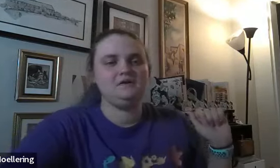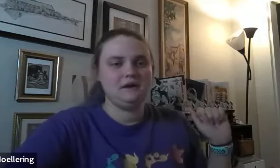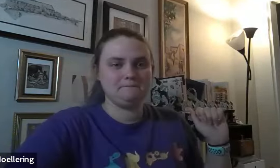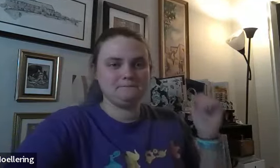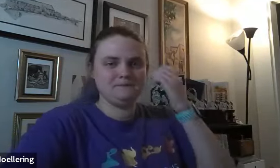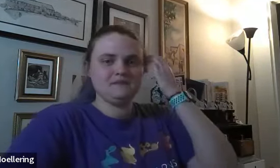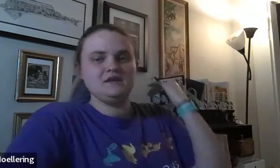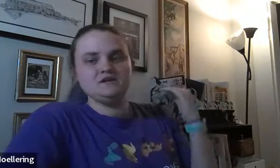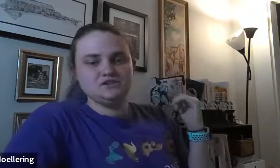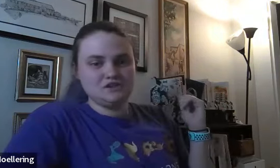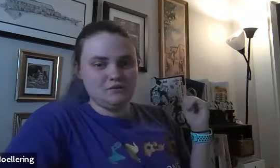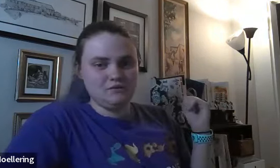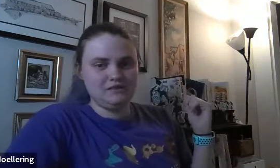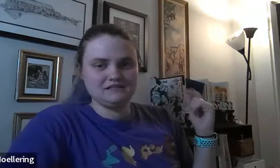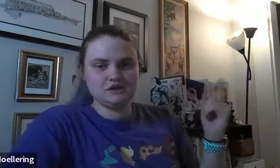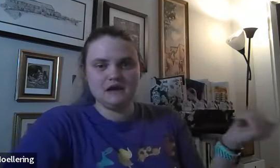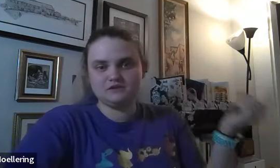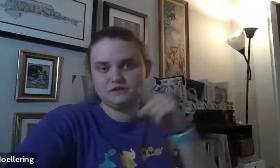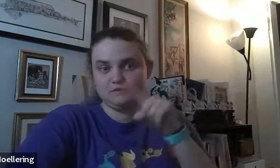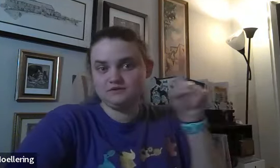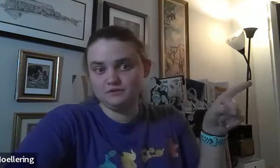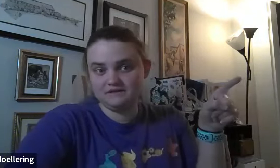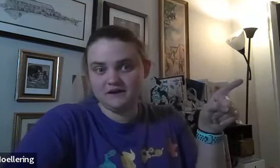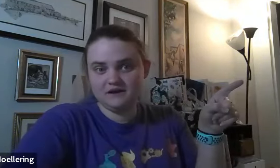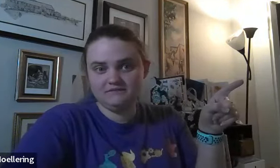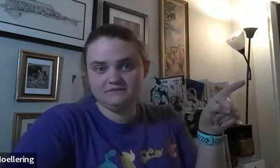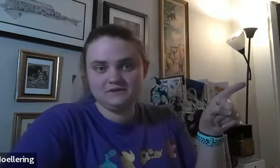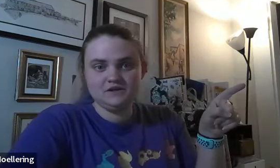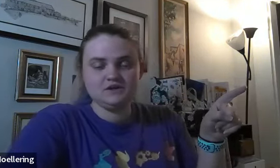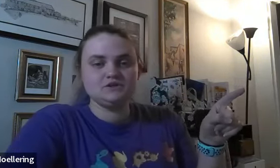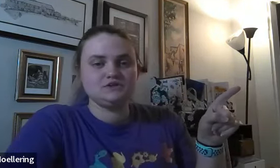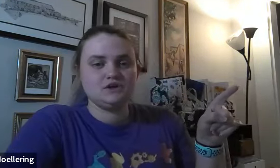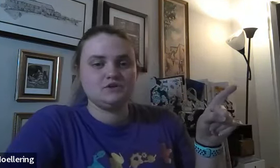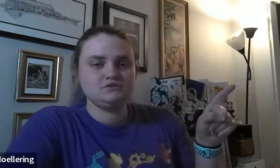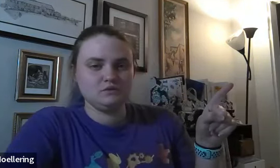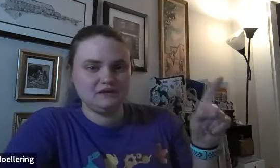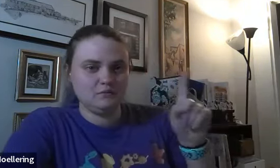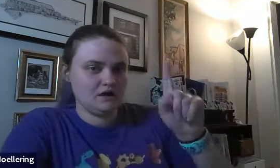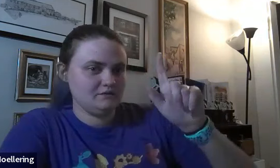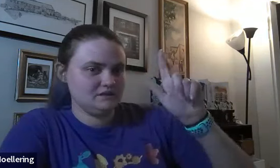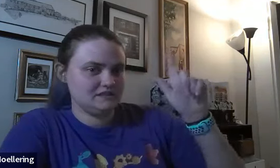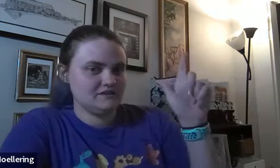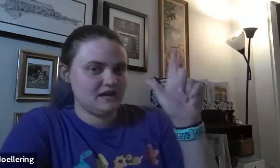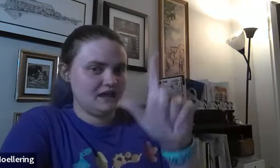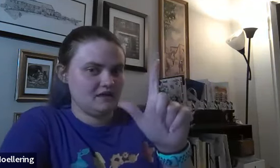Okay. So let's go back 21 through 25. So 21 was again that